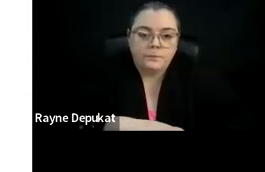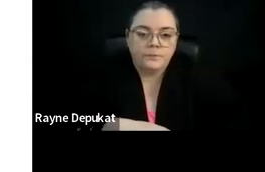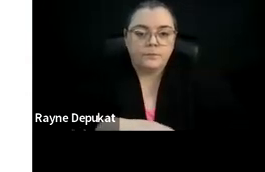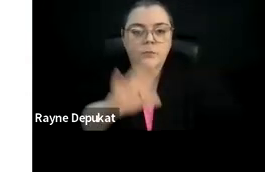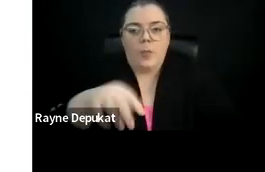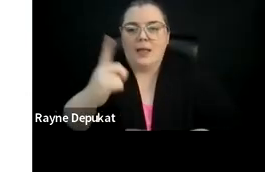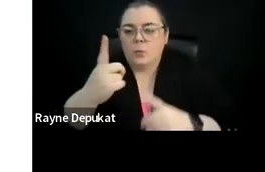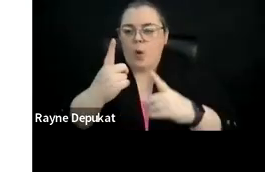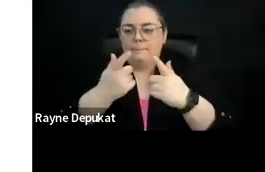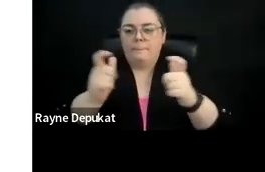structure.